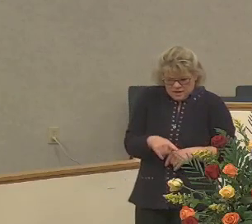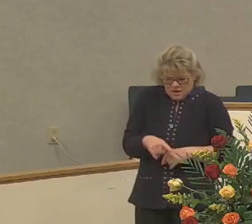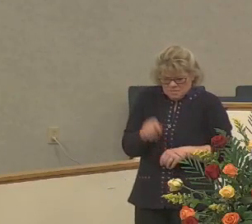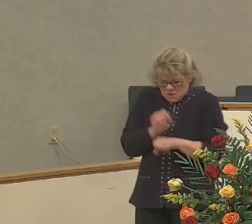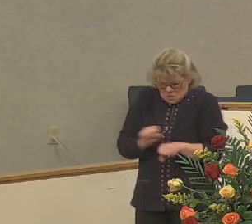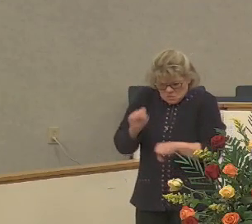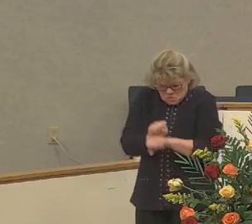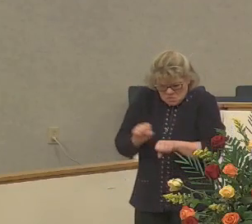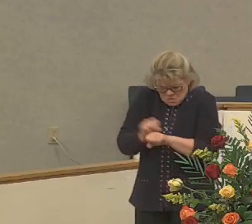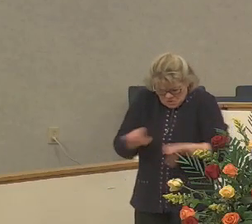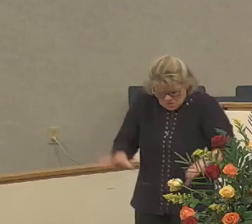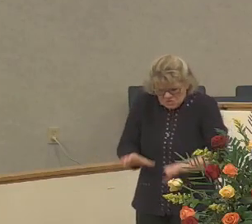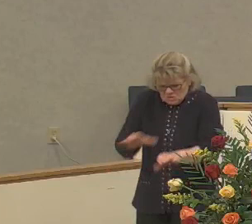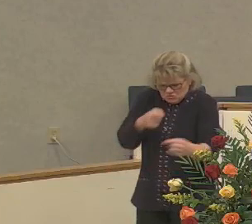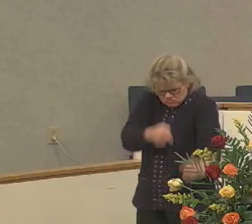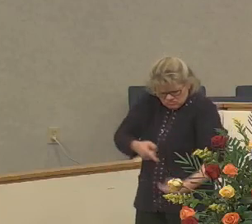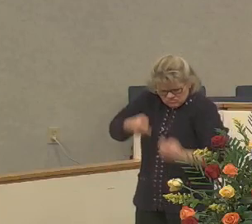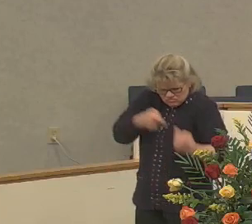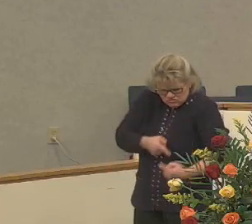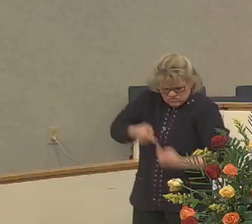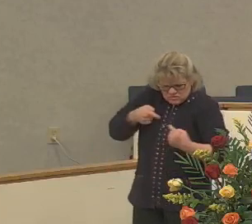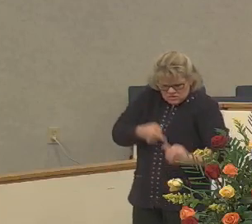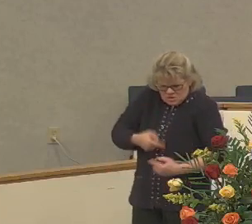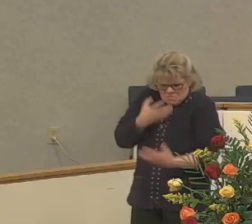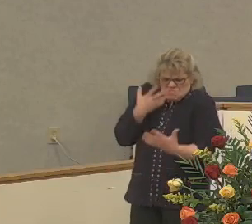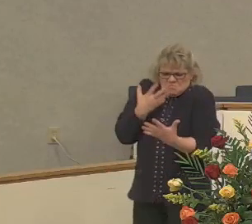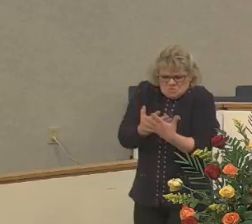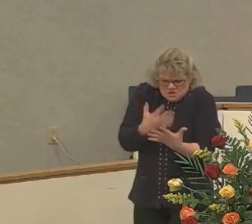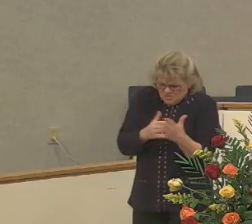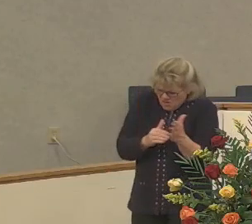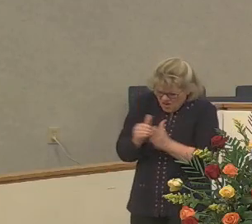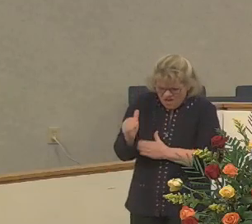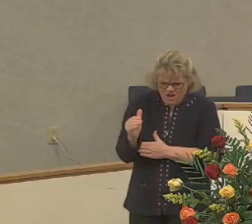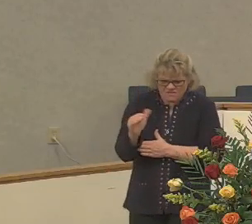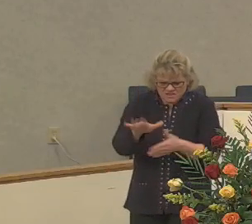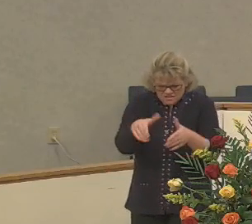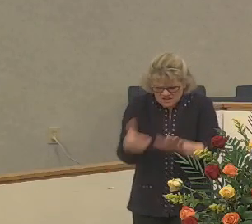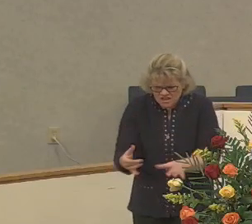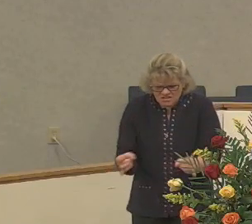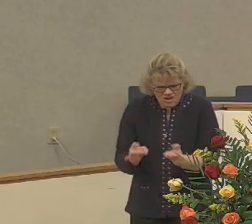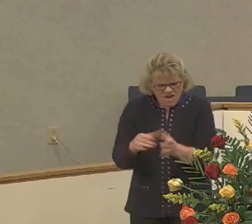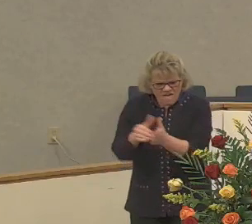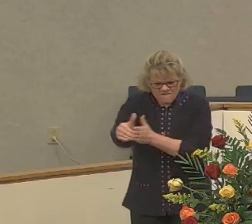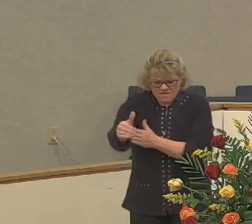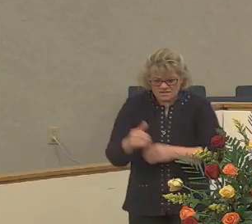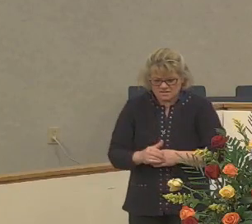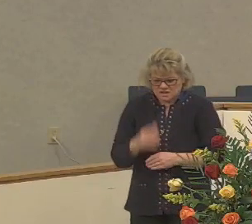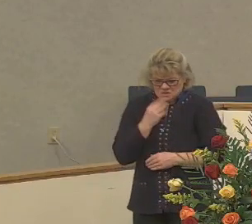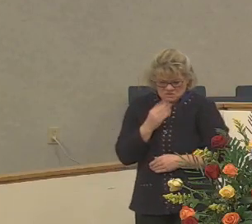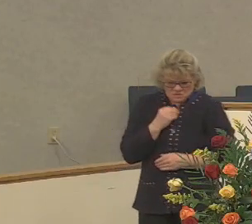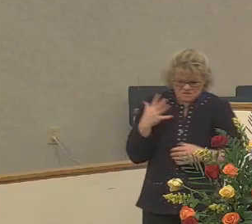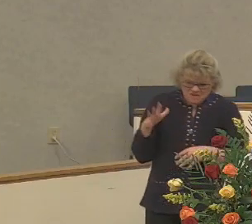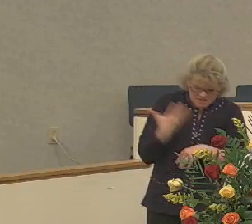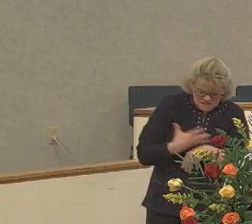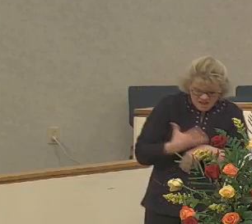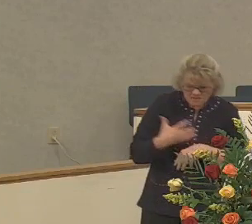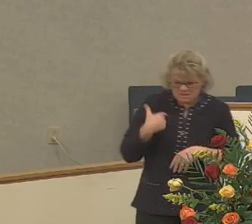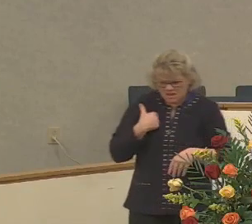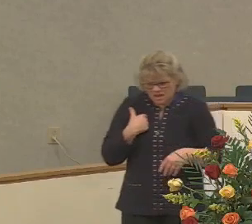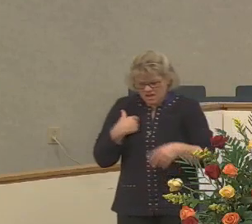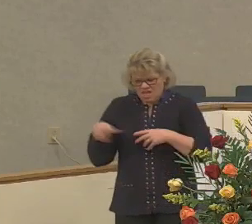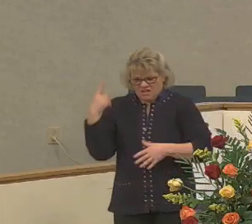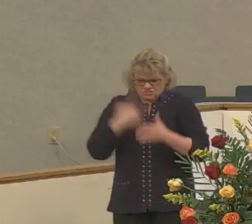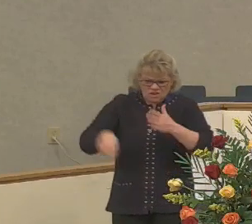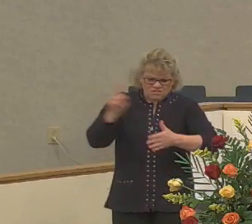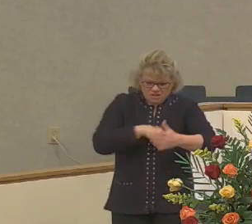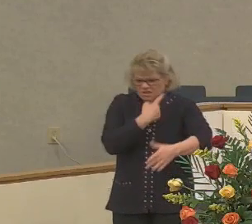more abundant, in stripes above measure, in prisons more frequent, in deaths oft. Of the Jews, 5 times received I 40